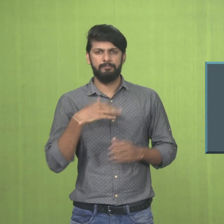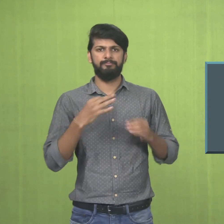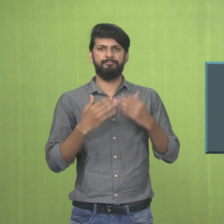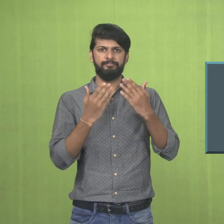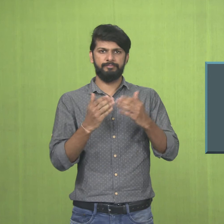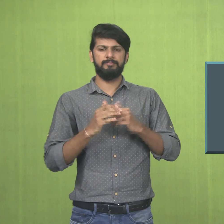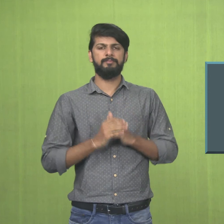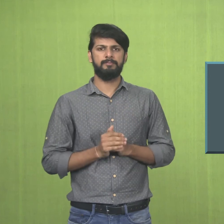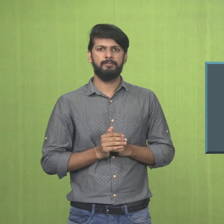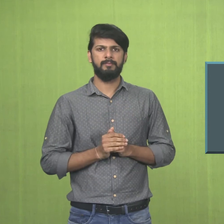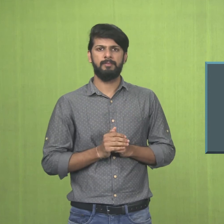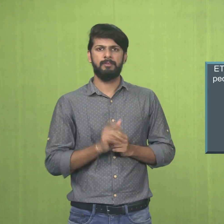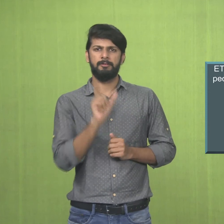Now we are going to do the word meanings.